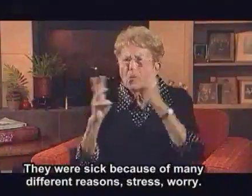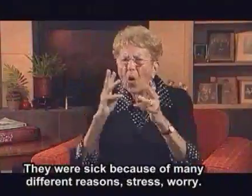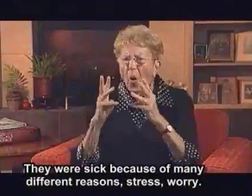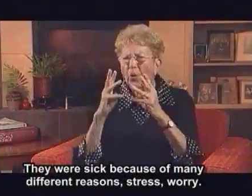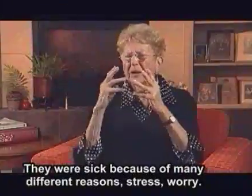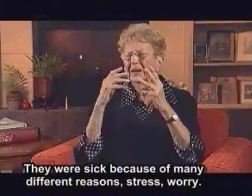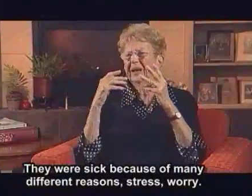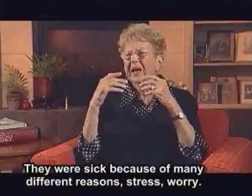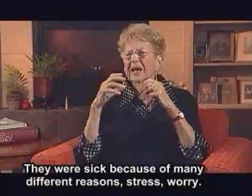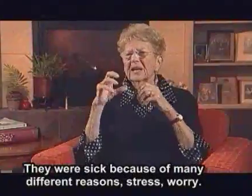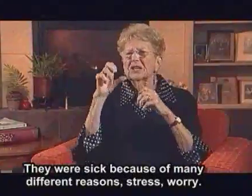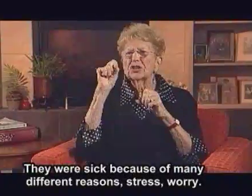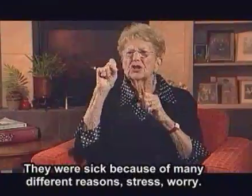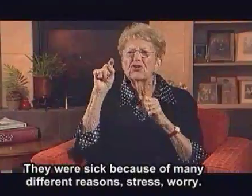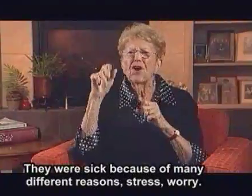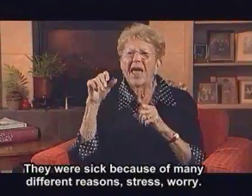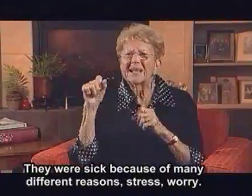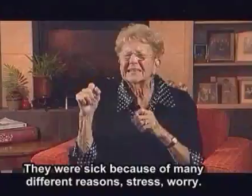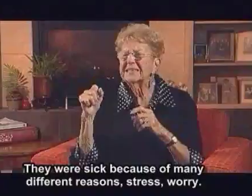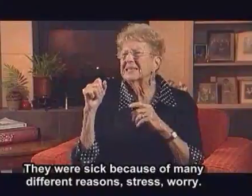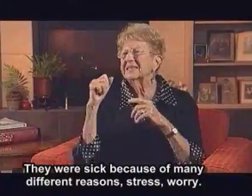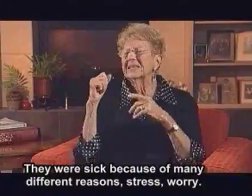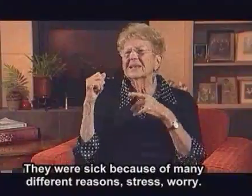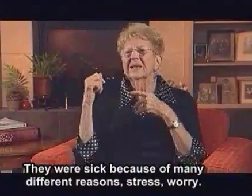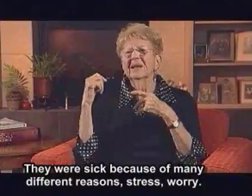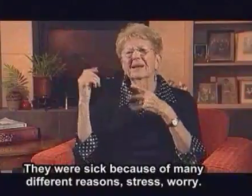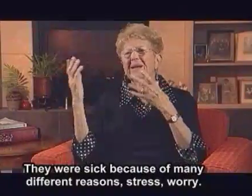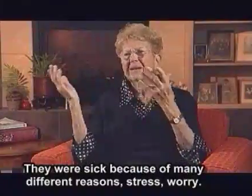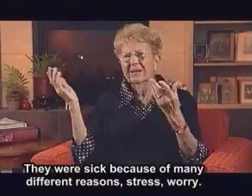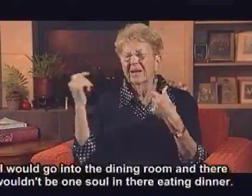They were sick because of many different reasons. Stress, worry.